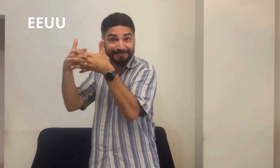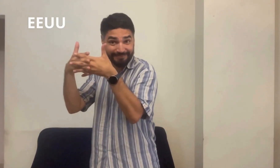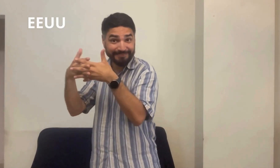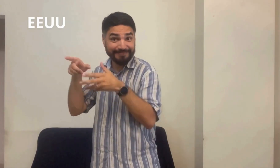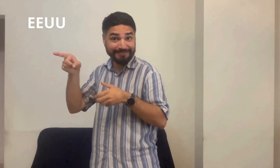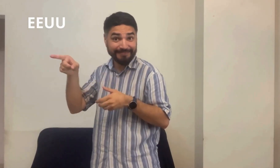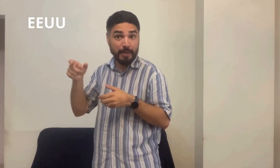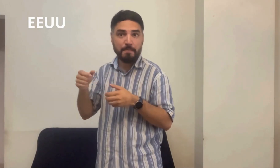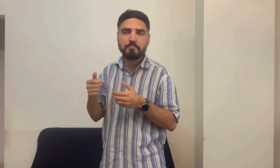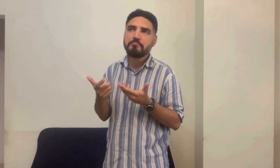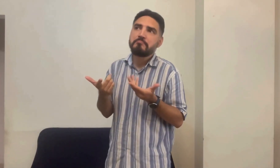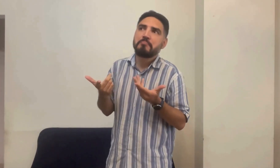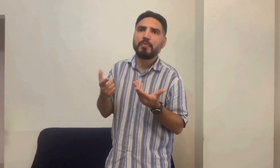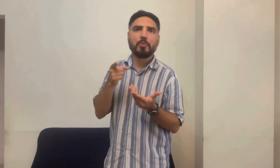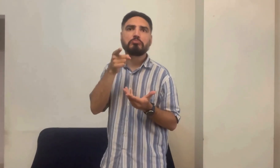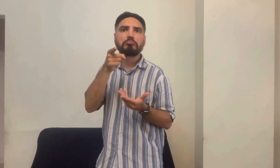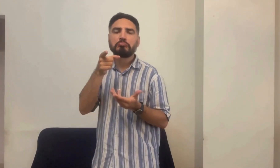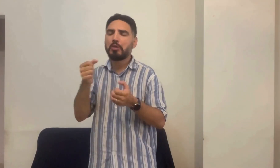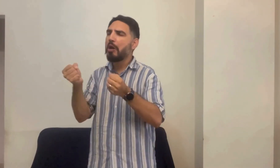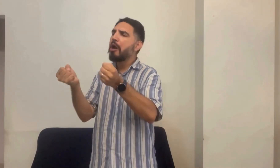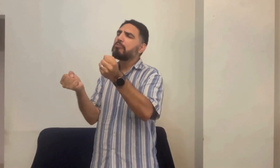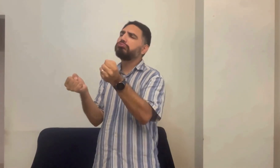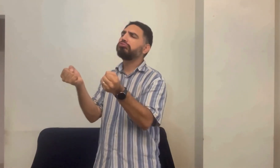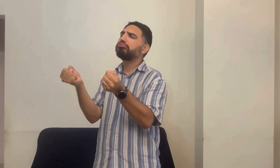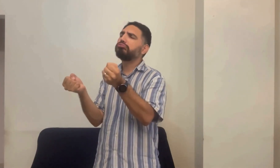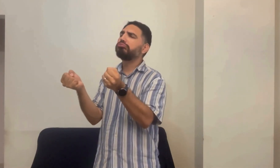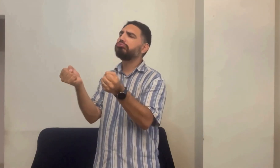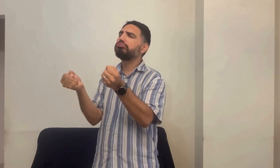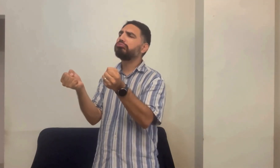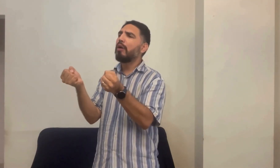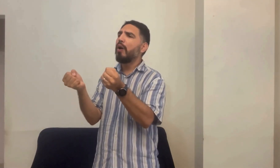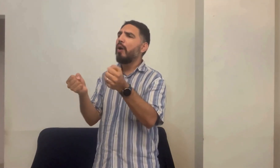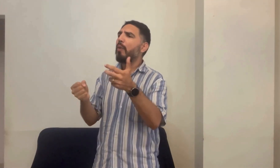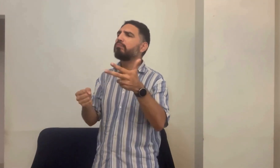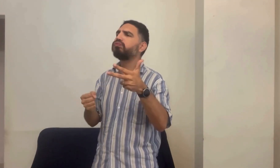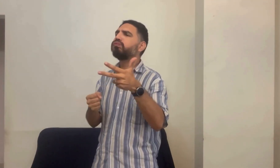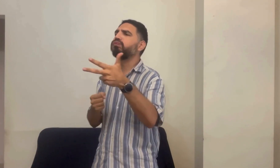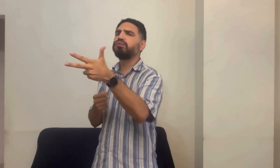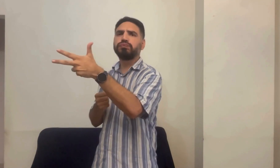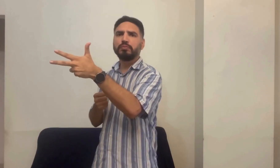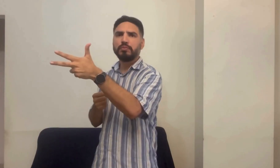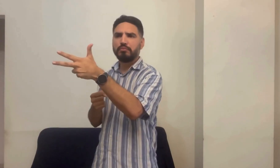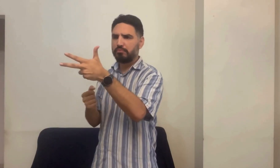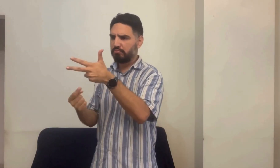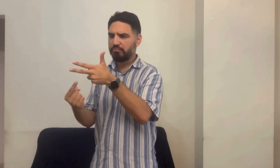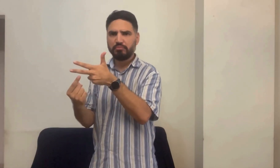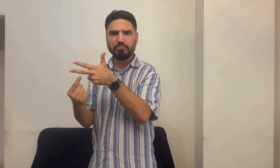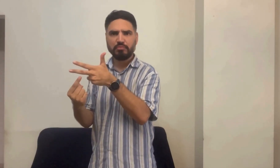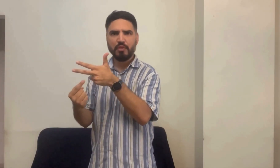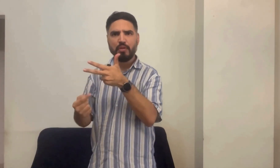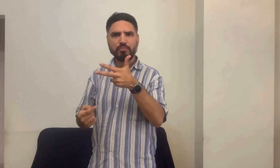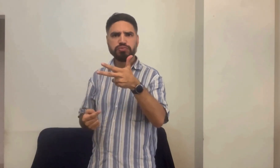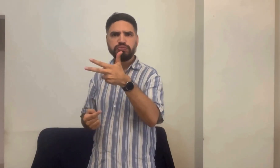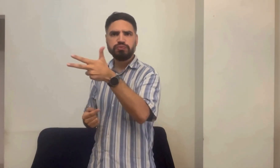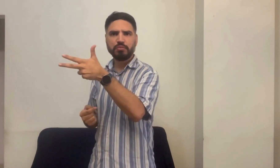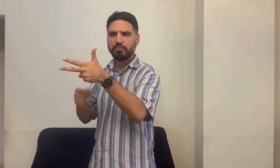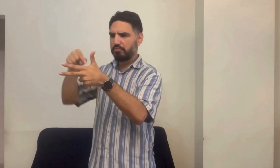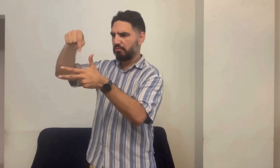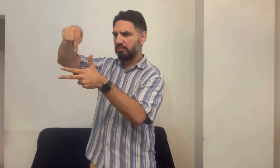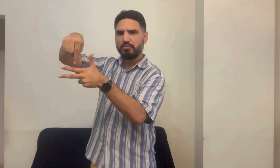in the United States, if you are driving right, you make the driving sign using 3 fingers to represent the